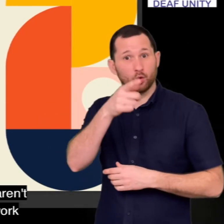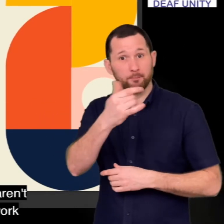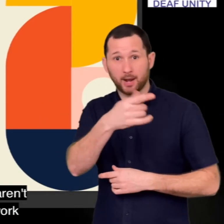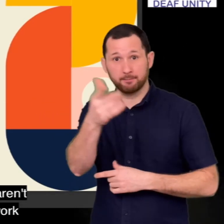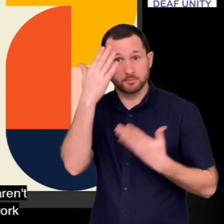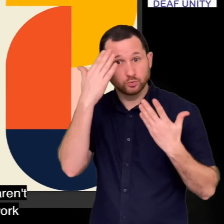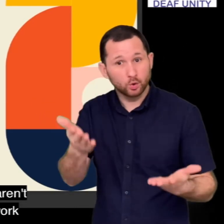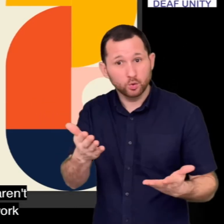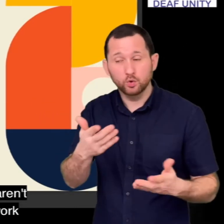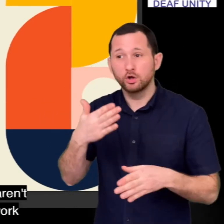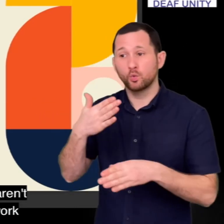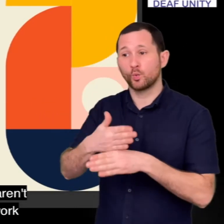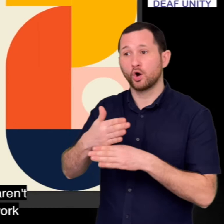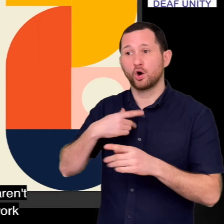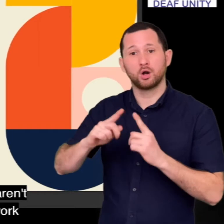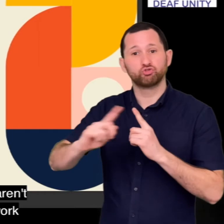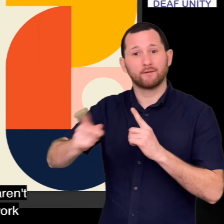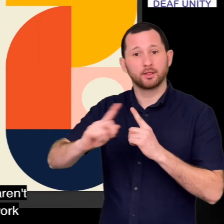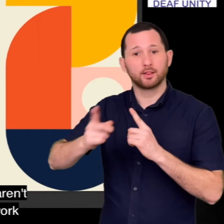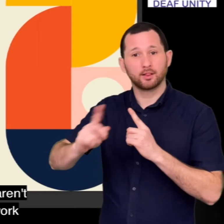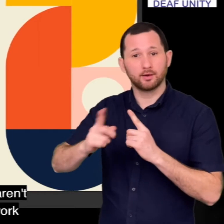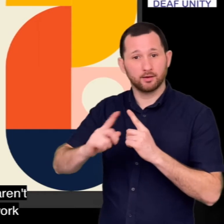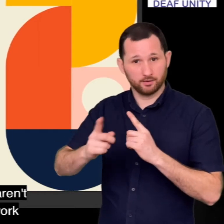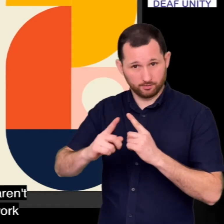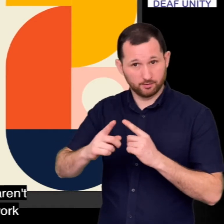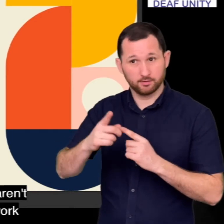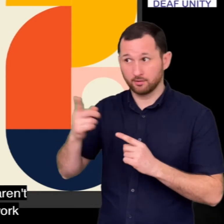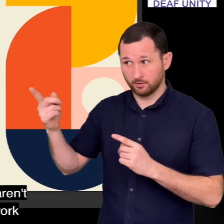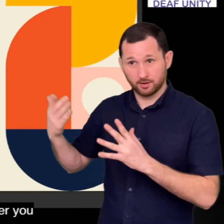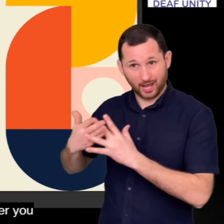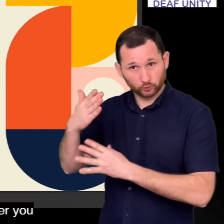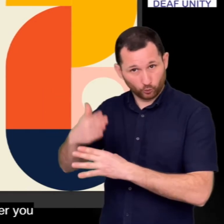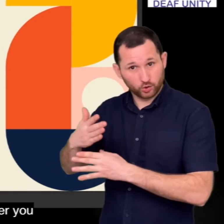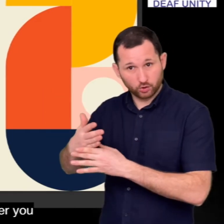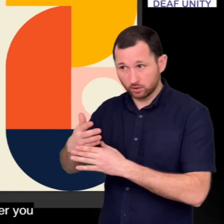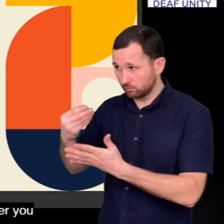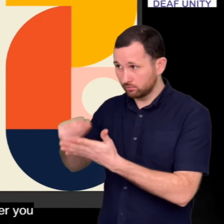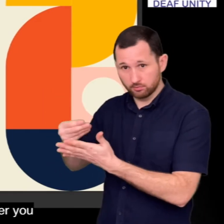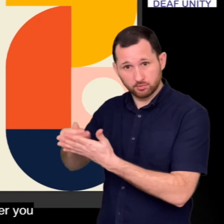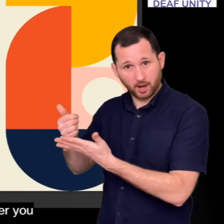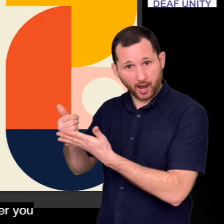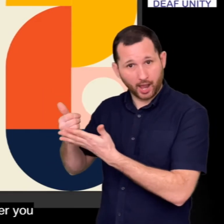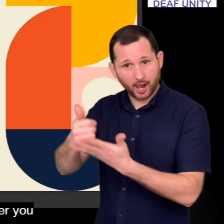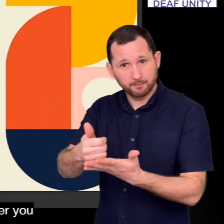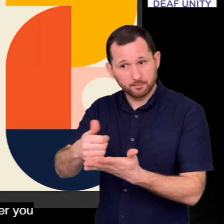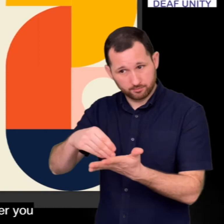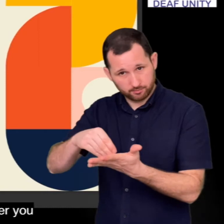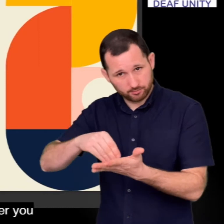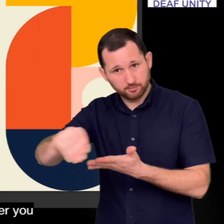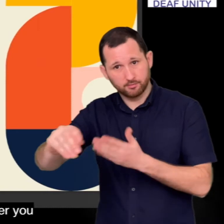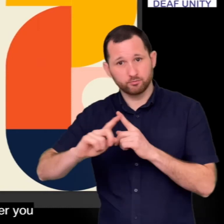Also, people aren't aware of the travel to work. So Access to Work